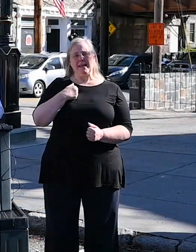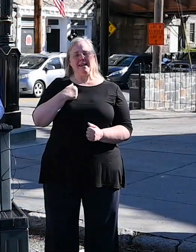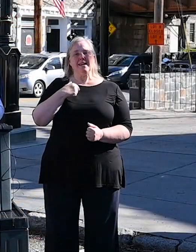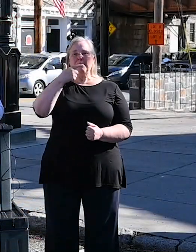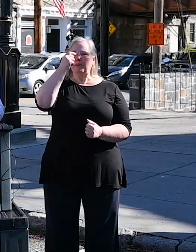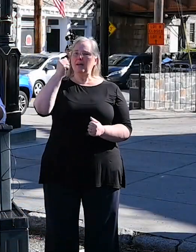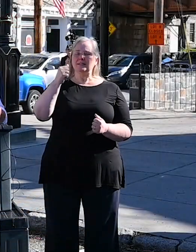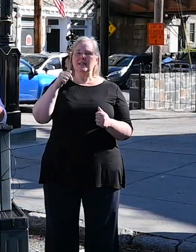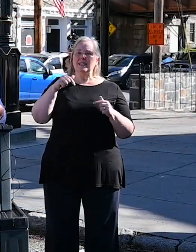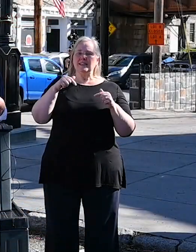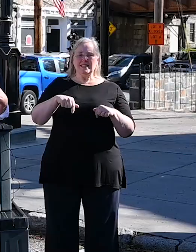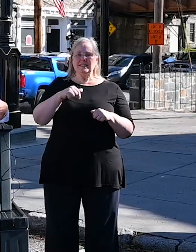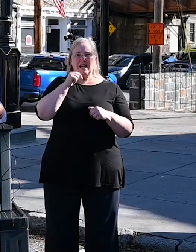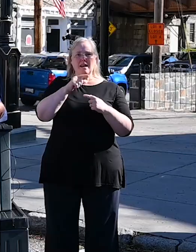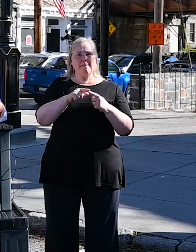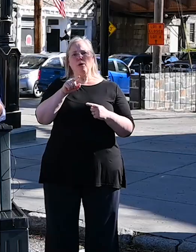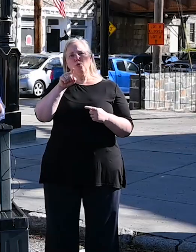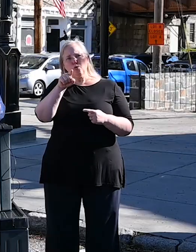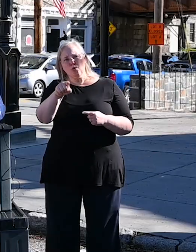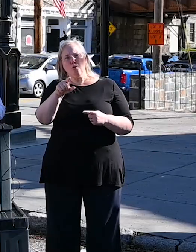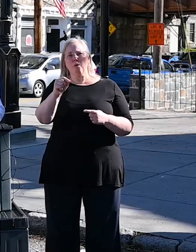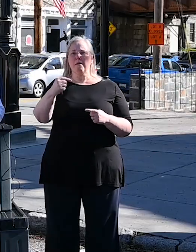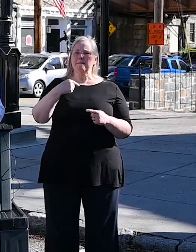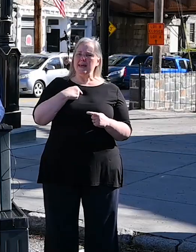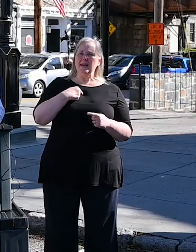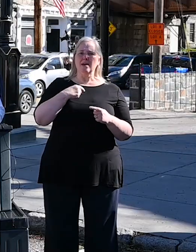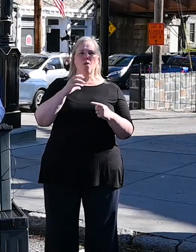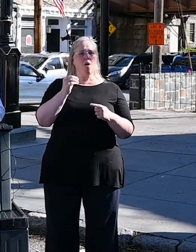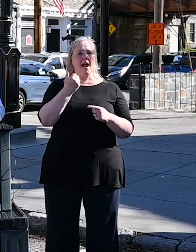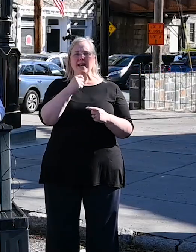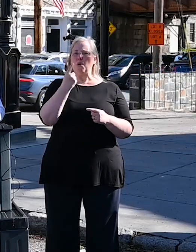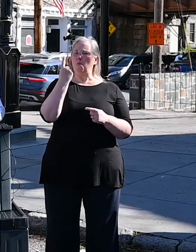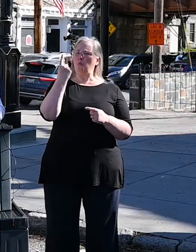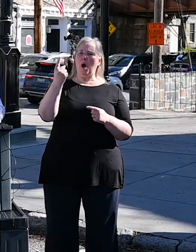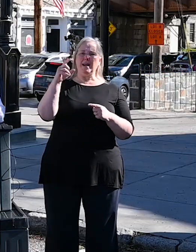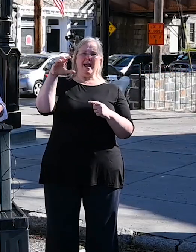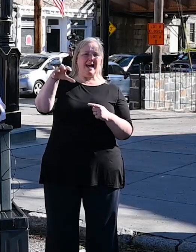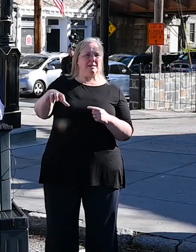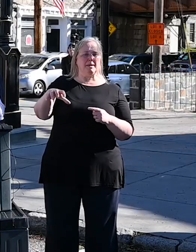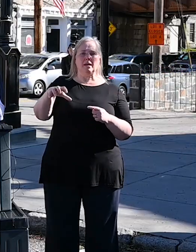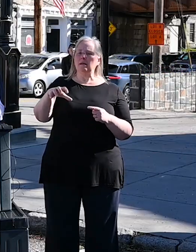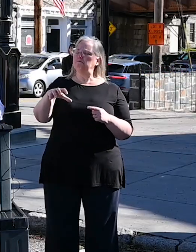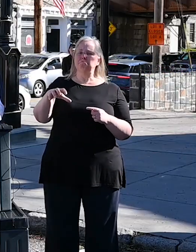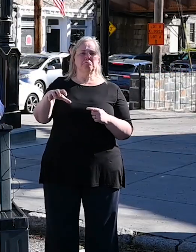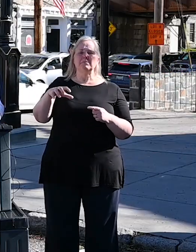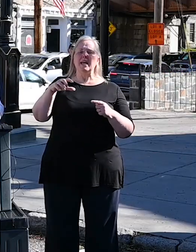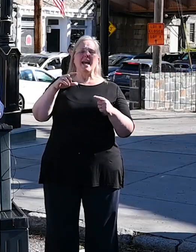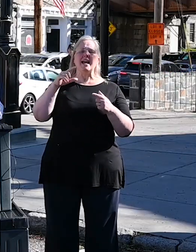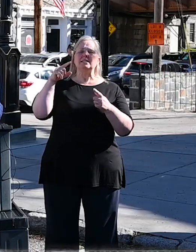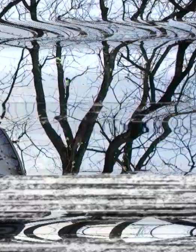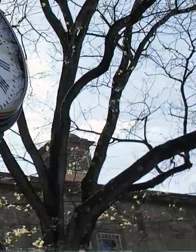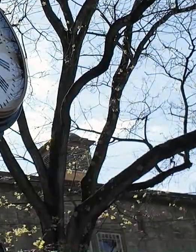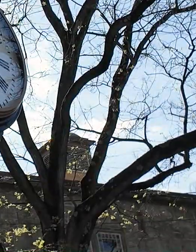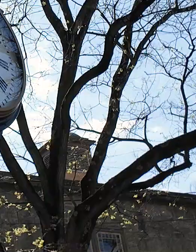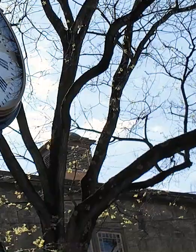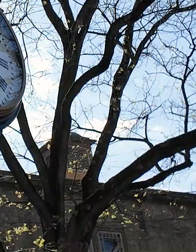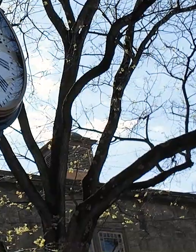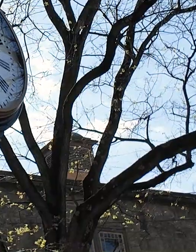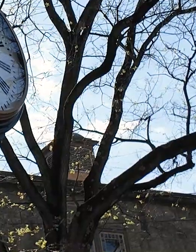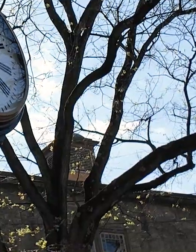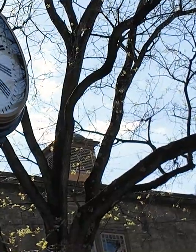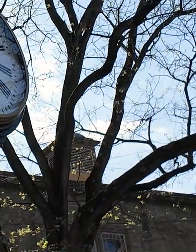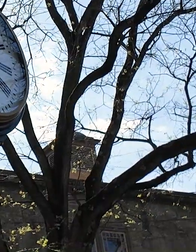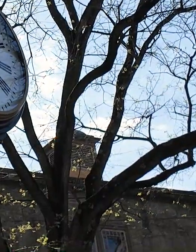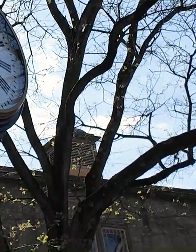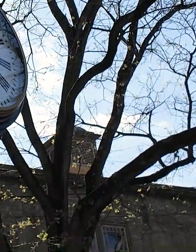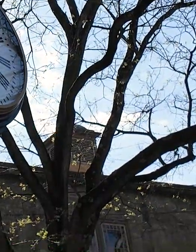this isn't going to be about you or me or any one entity. It was going to be about this community, and it was this community that's what was